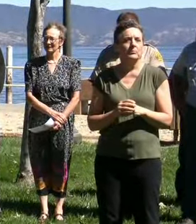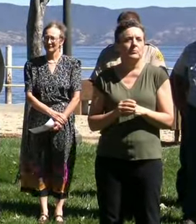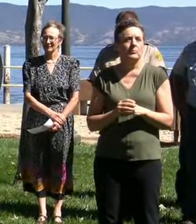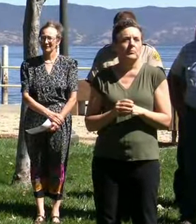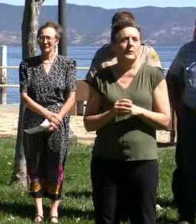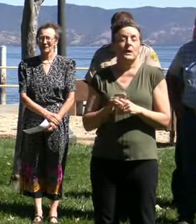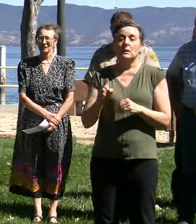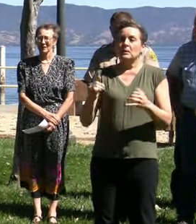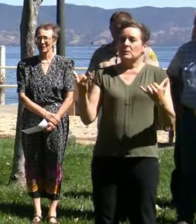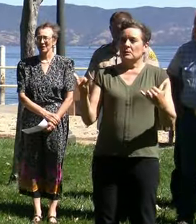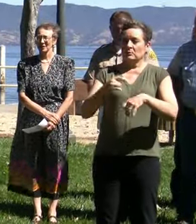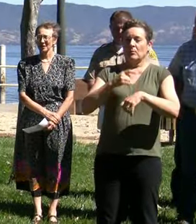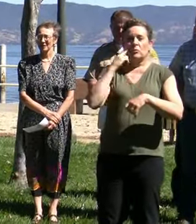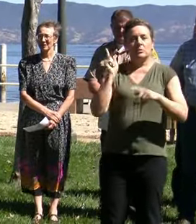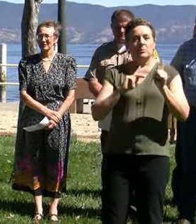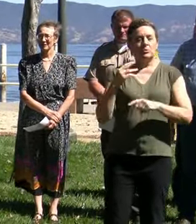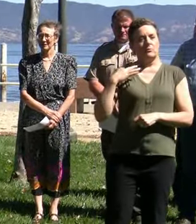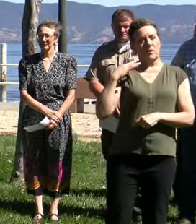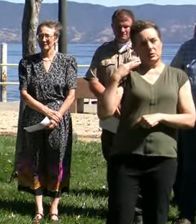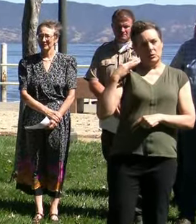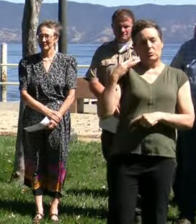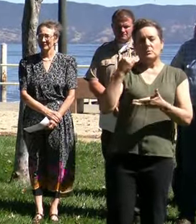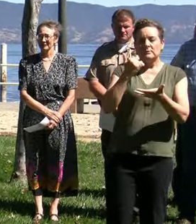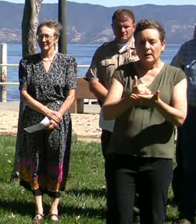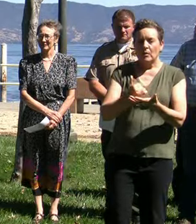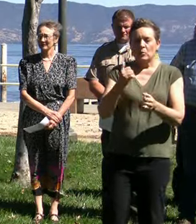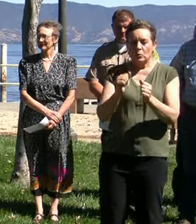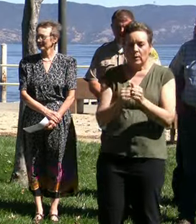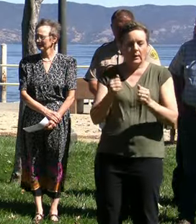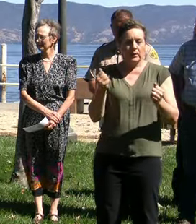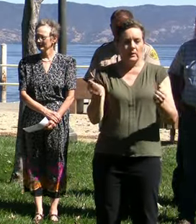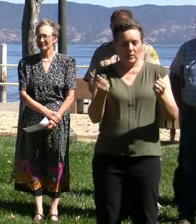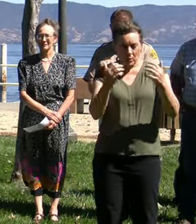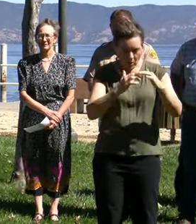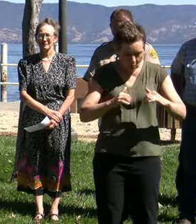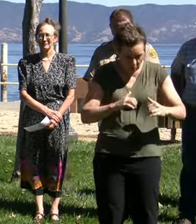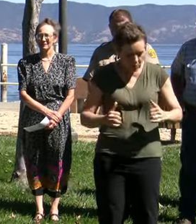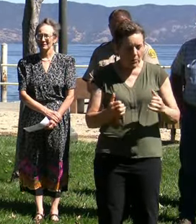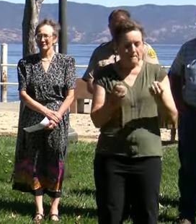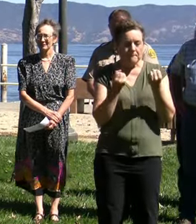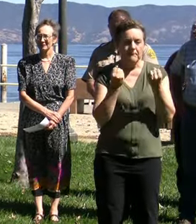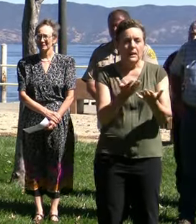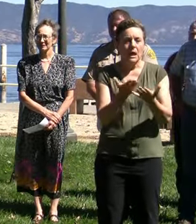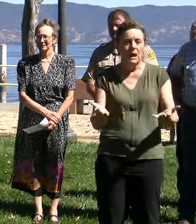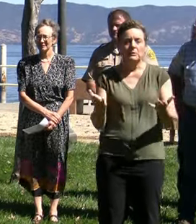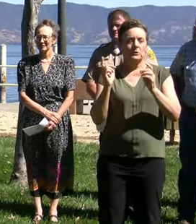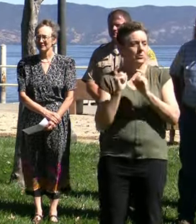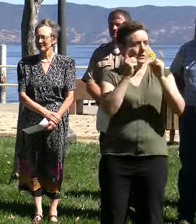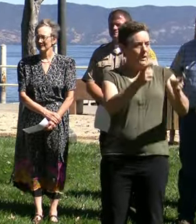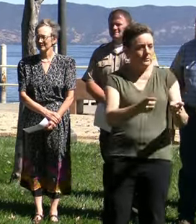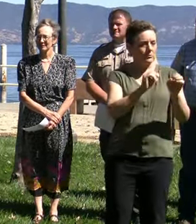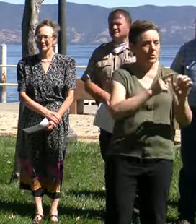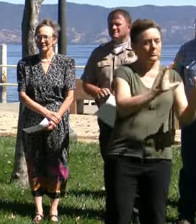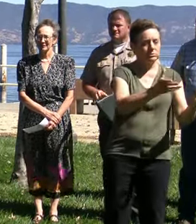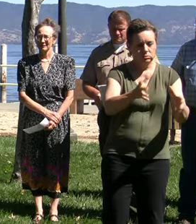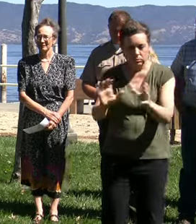The need at this time is for volunteers to assist with sorting the many items that have been received so that the items can be